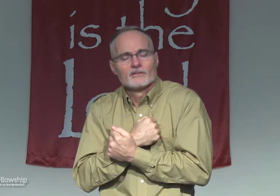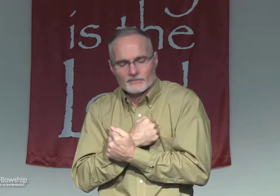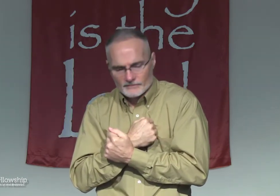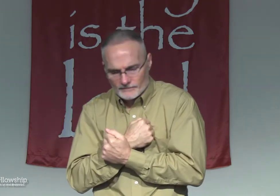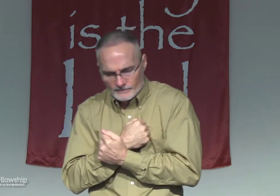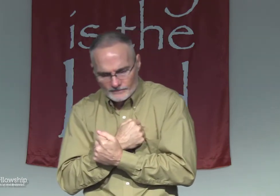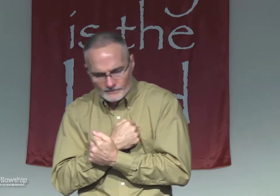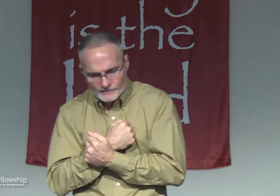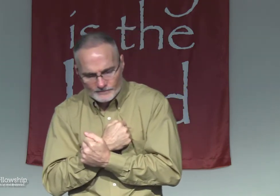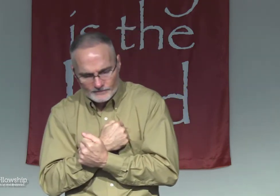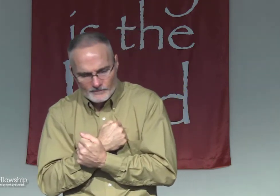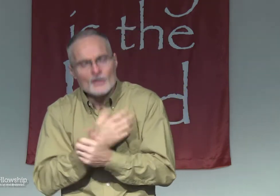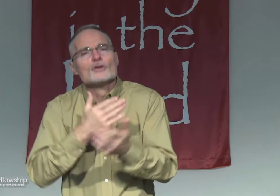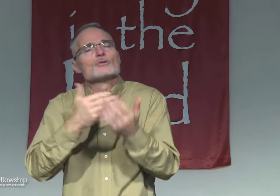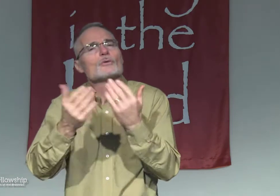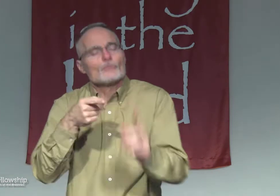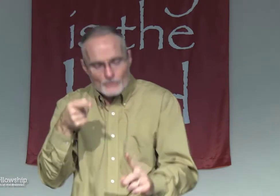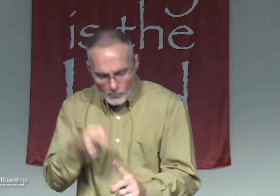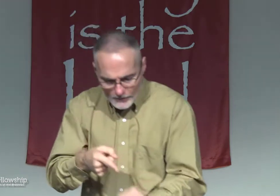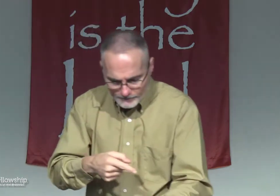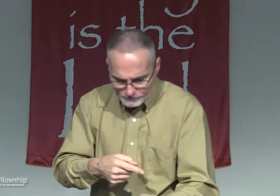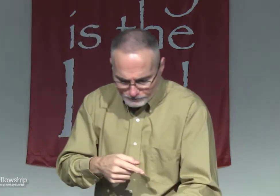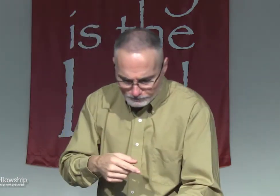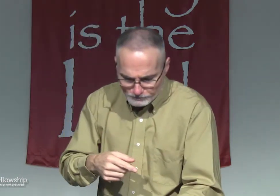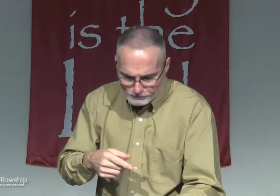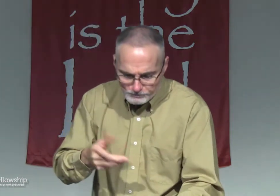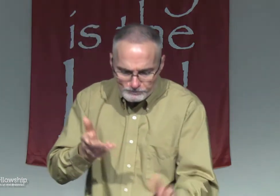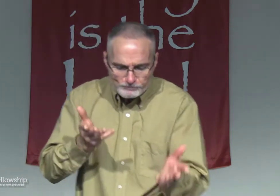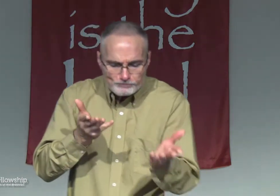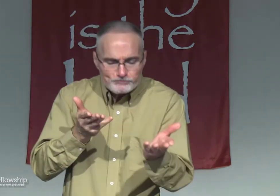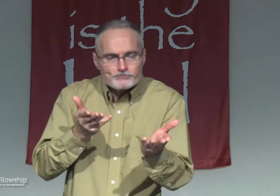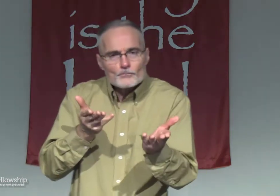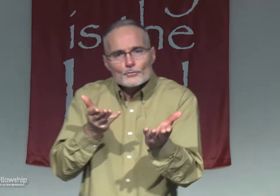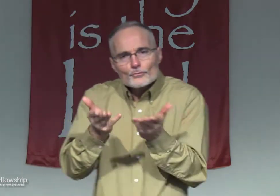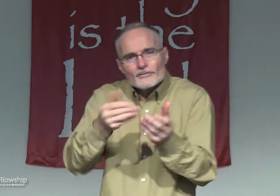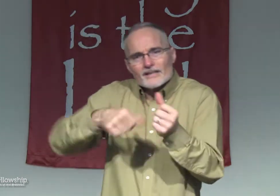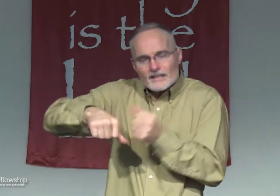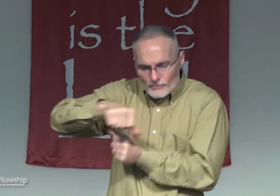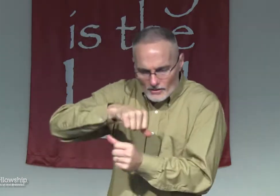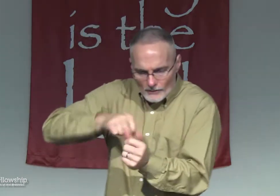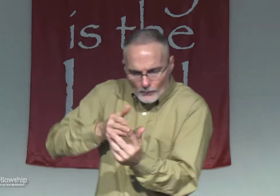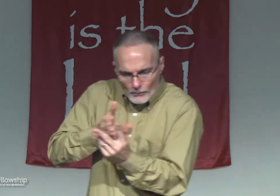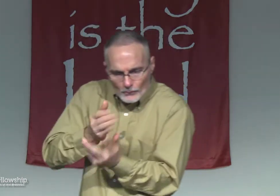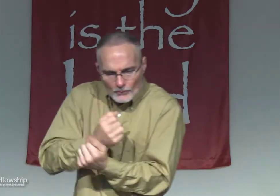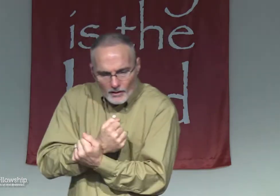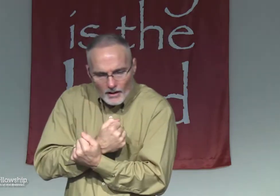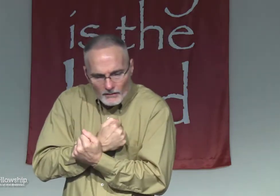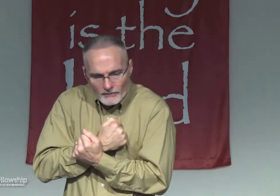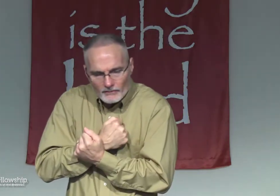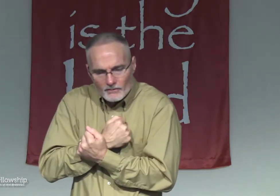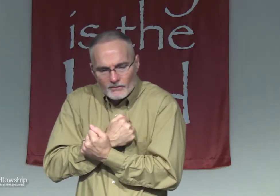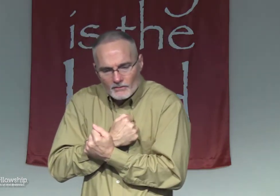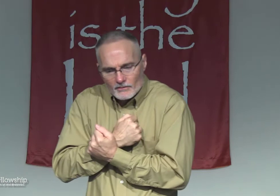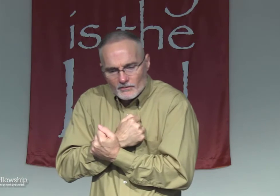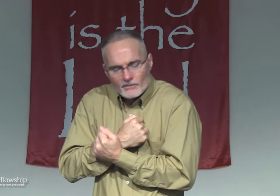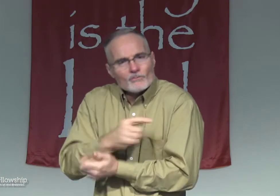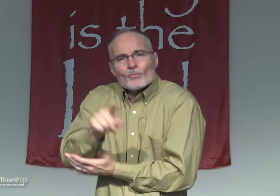without fully experiencing the love God gives. Anyway, the point is, serving one another through